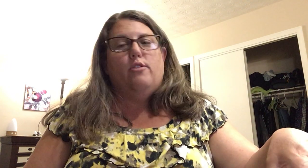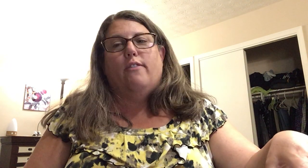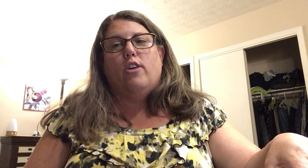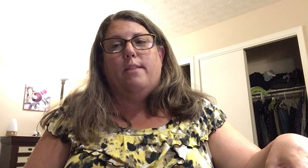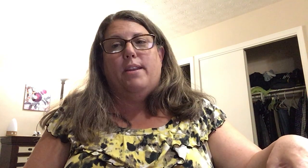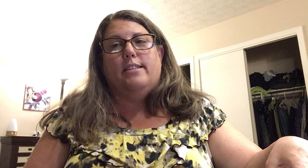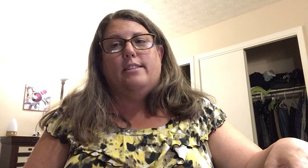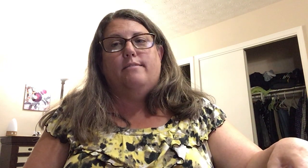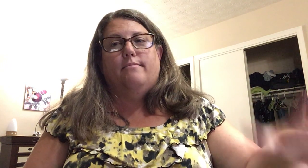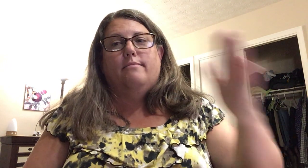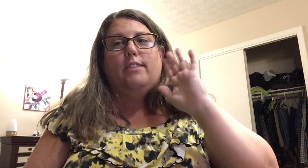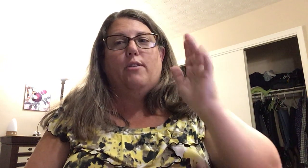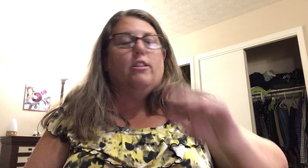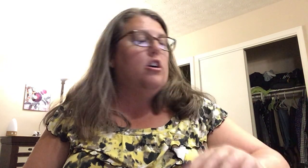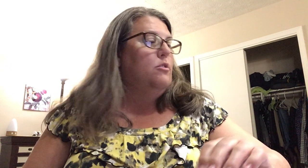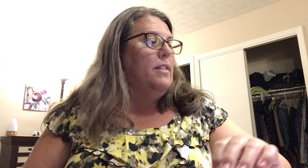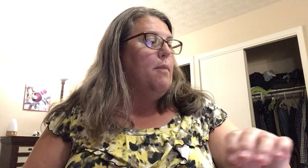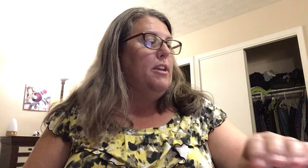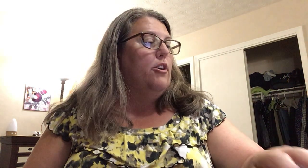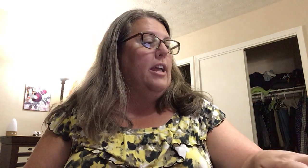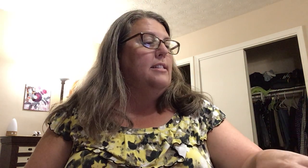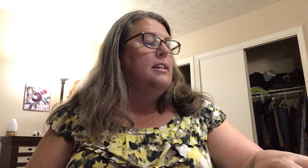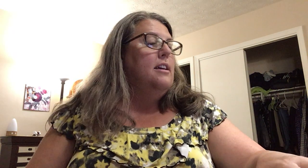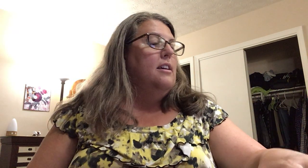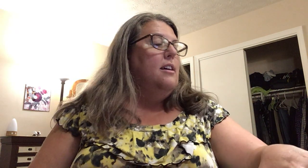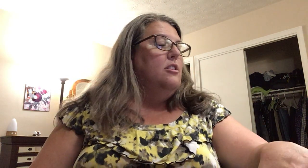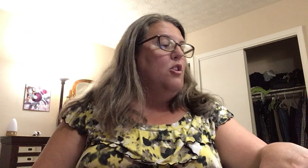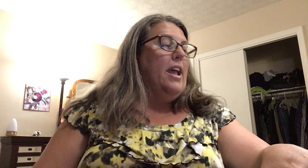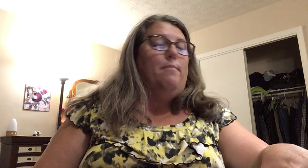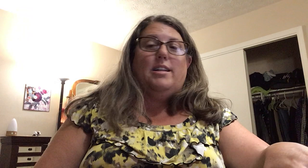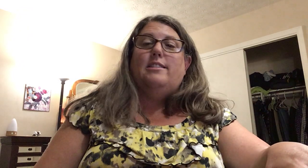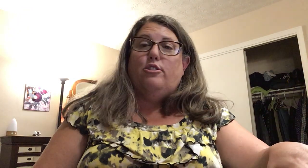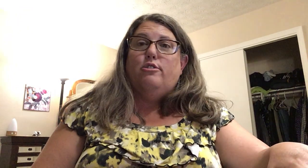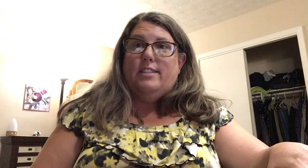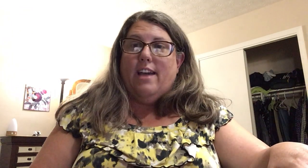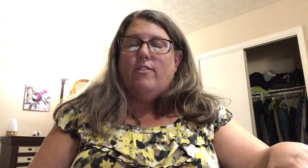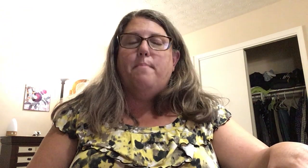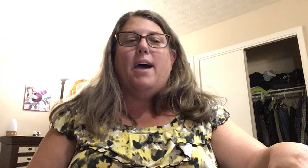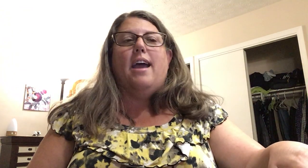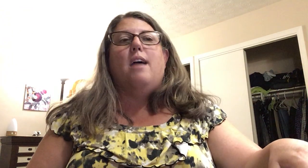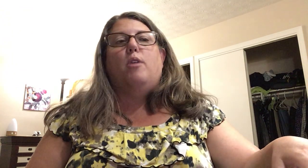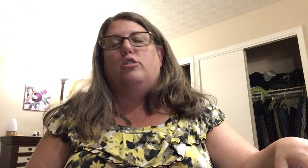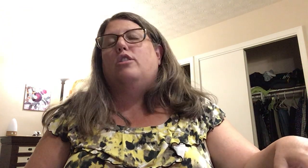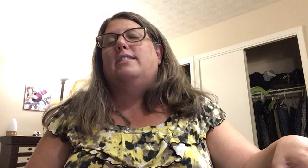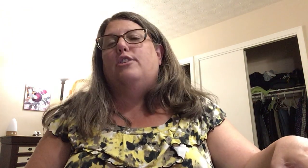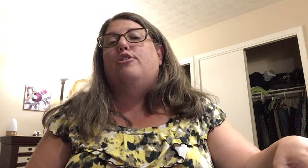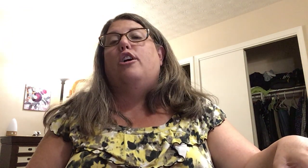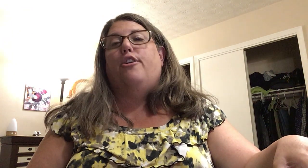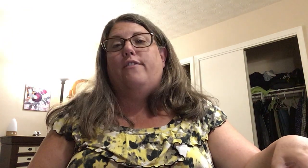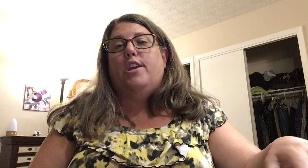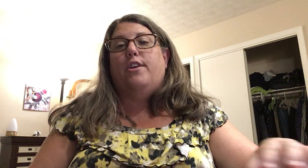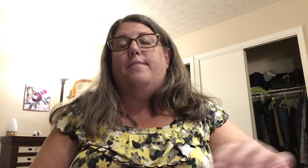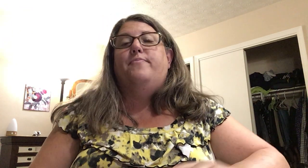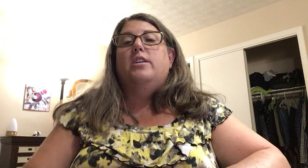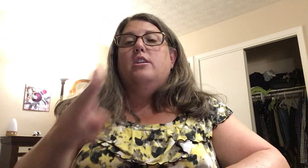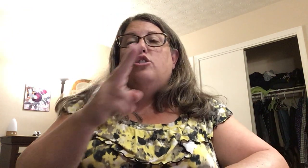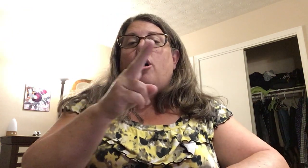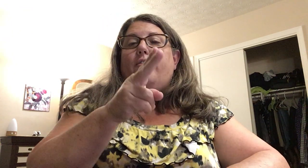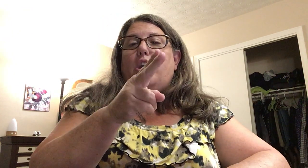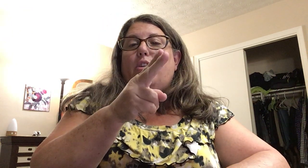have quite a bit of hearing loss without my hearing aid. So I am considered deaf. But I'm also considered hard of hearing. The hard of hearing is